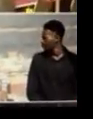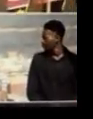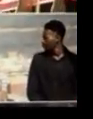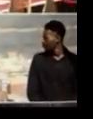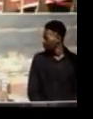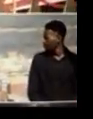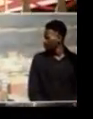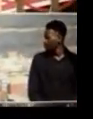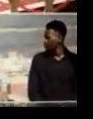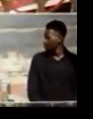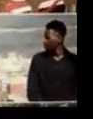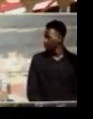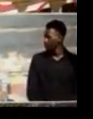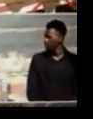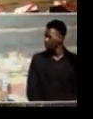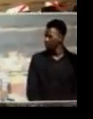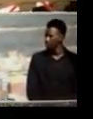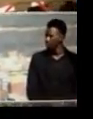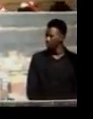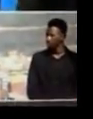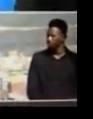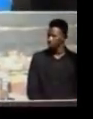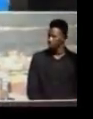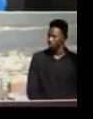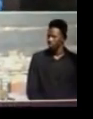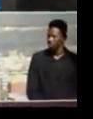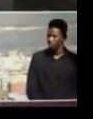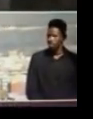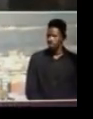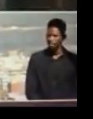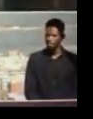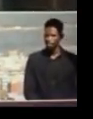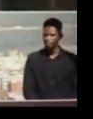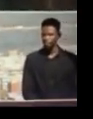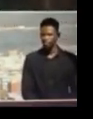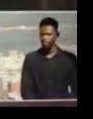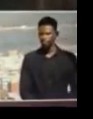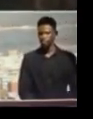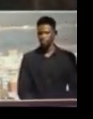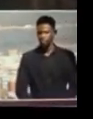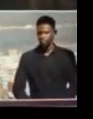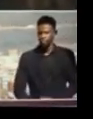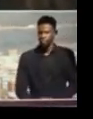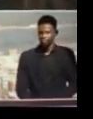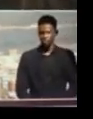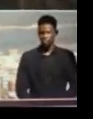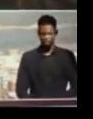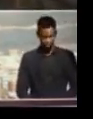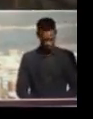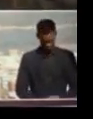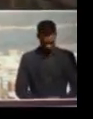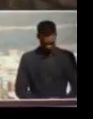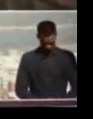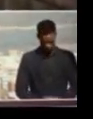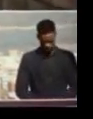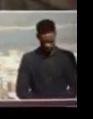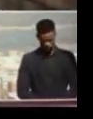they are sick. Old age, some of the symptoms of old age is sickness.